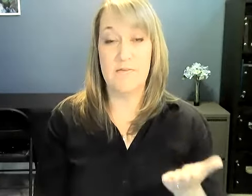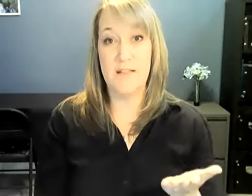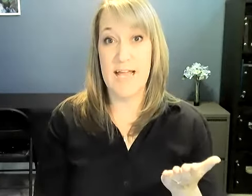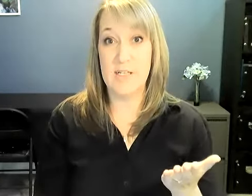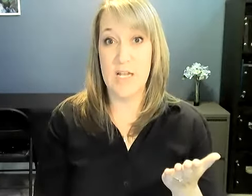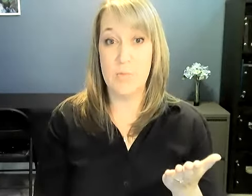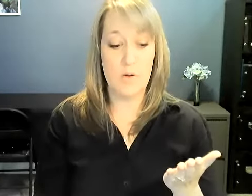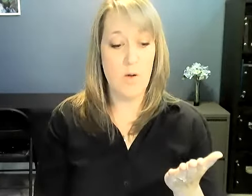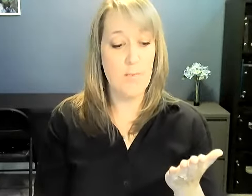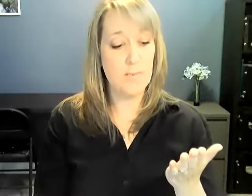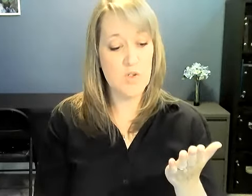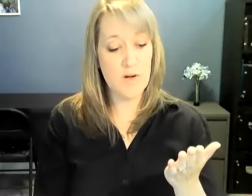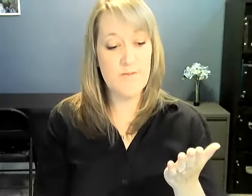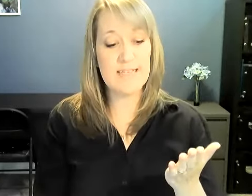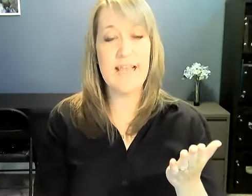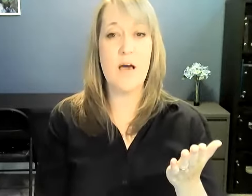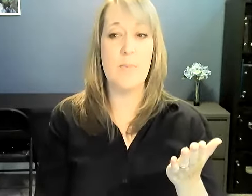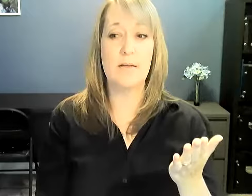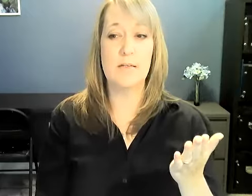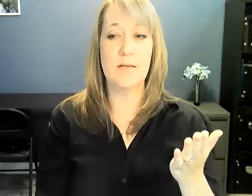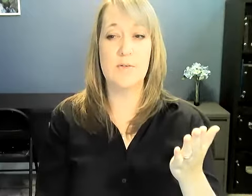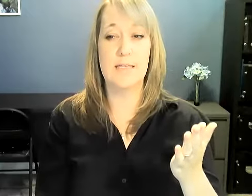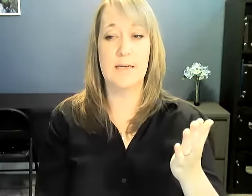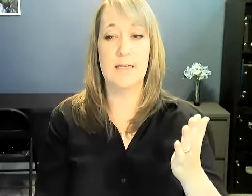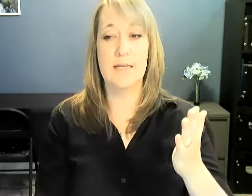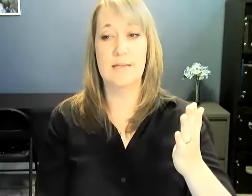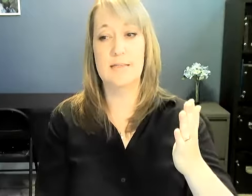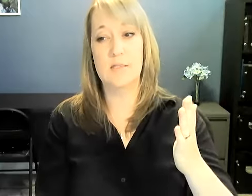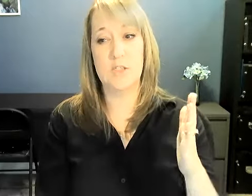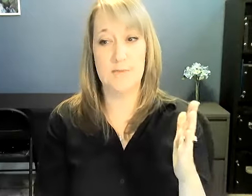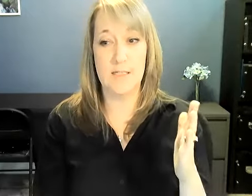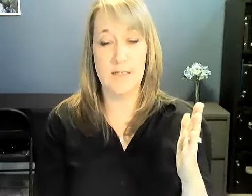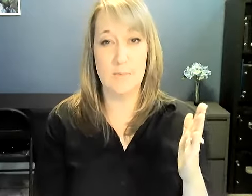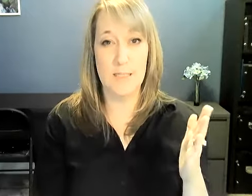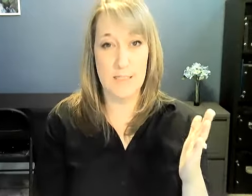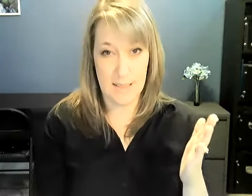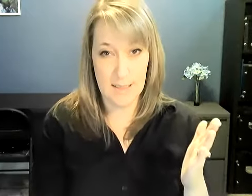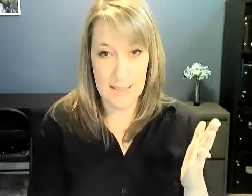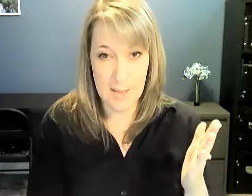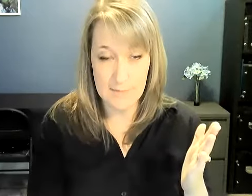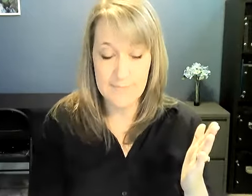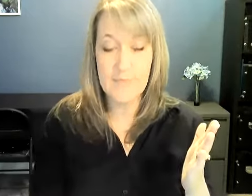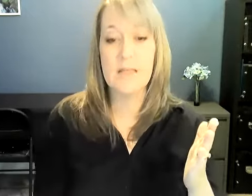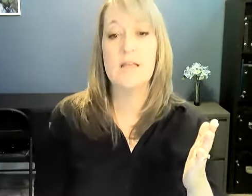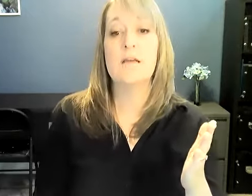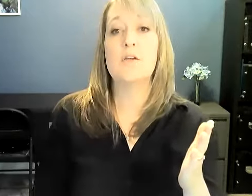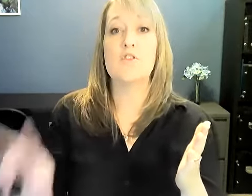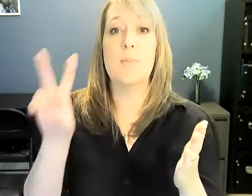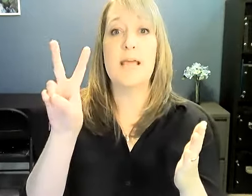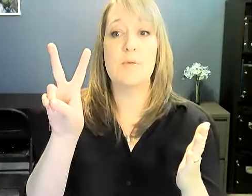flat hand shape with your palm sort of facing up. I notice it kind of tends to shift a little bit to kind of here. Your dominant hand will